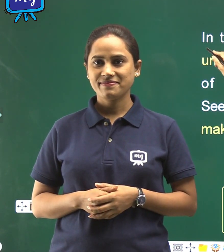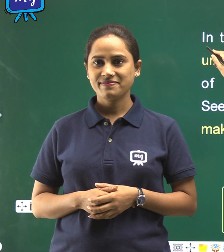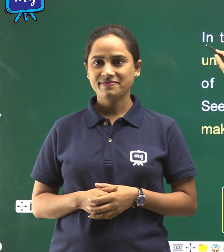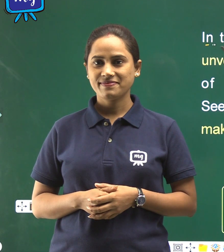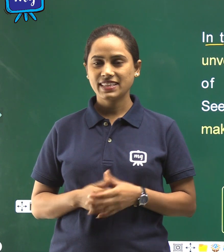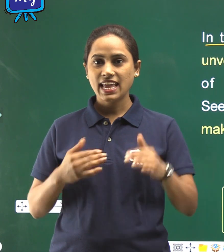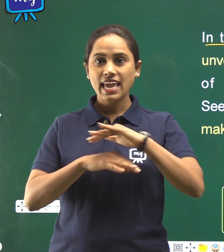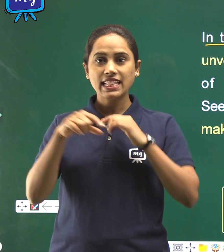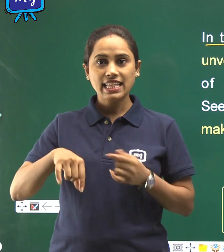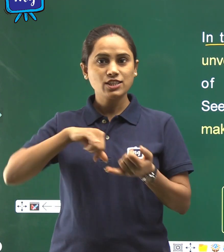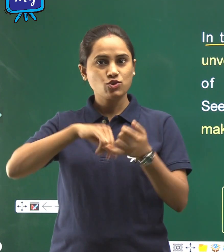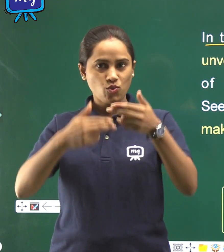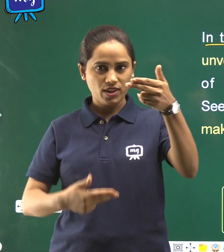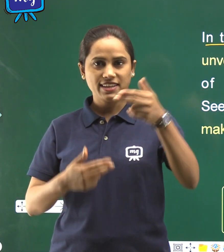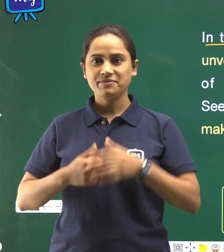In this story,